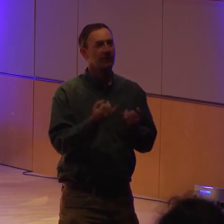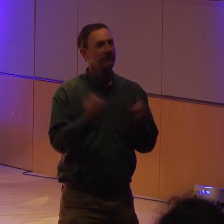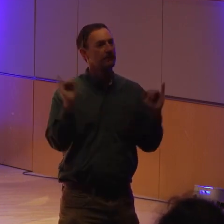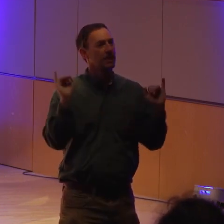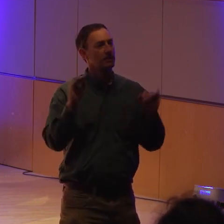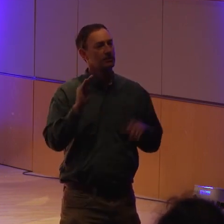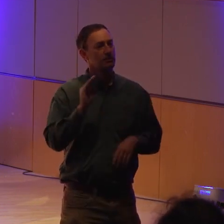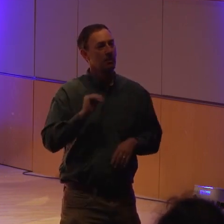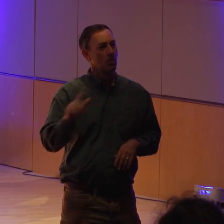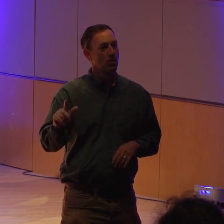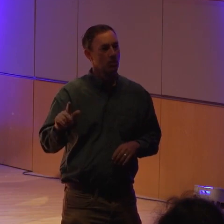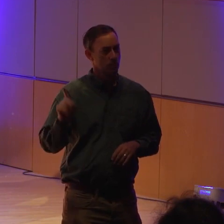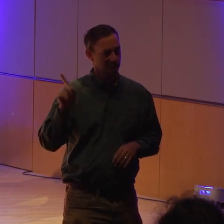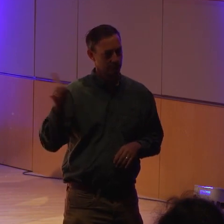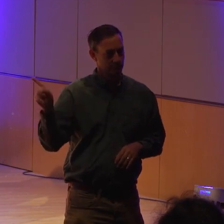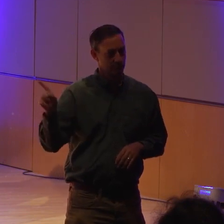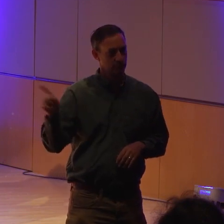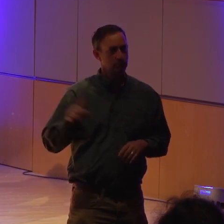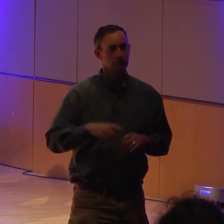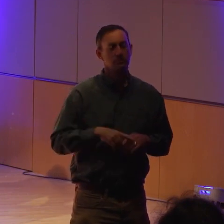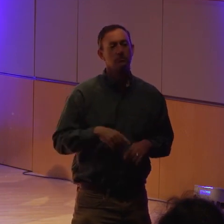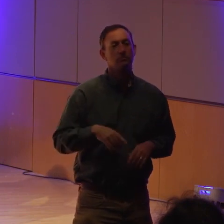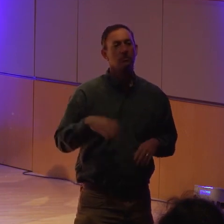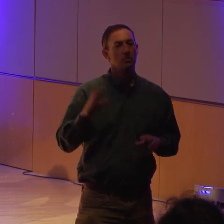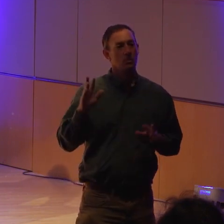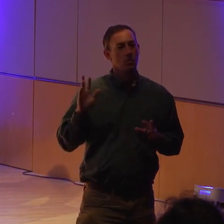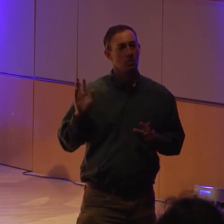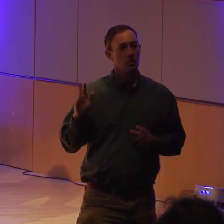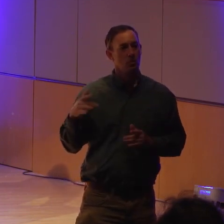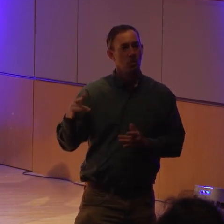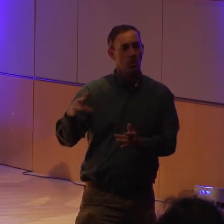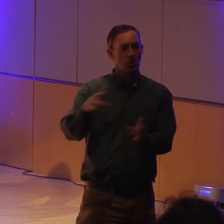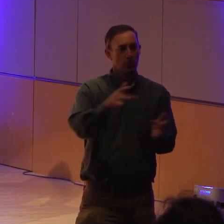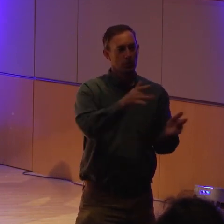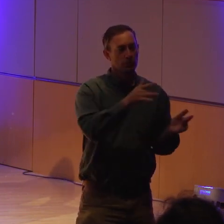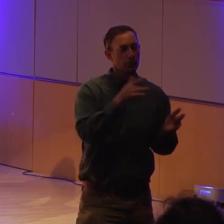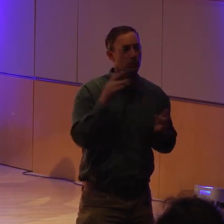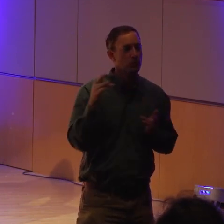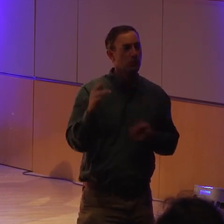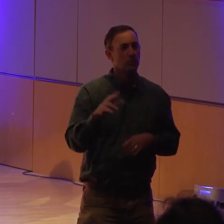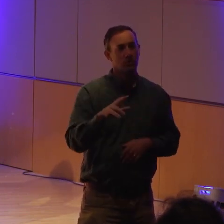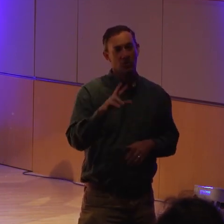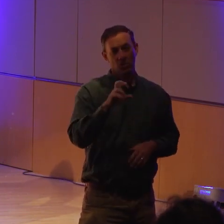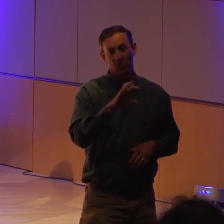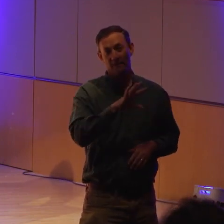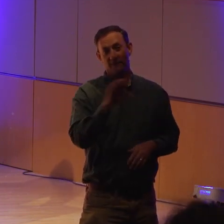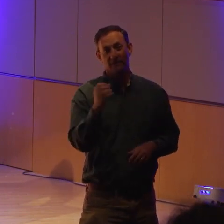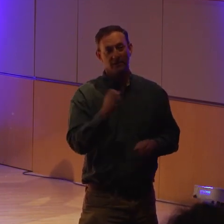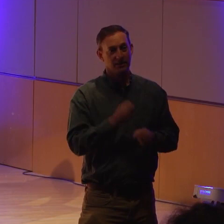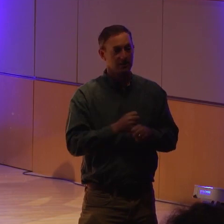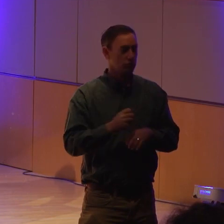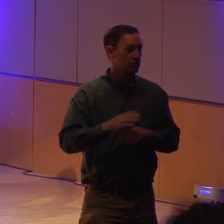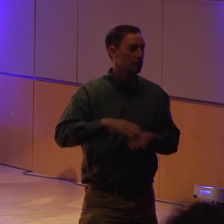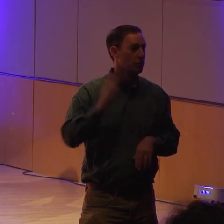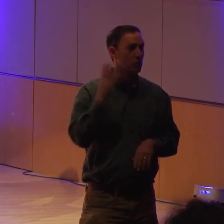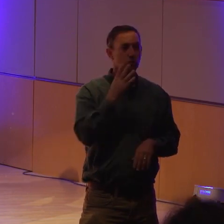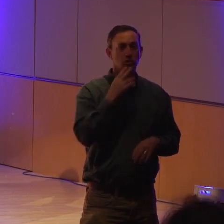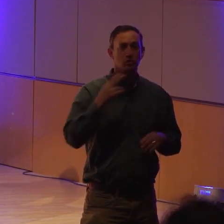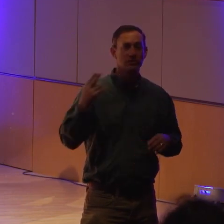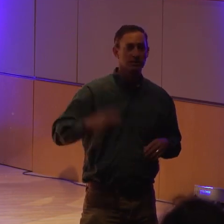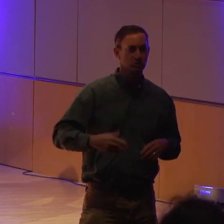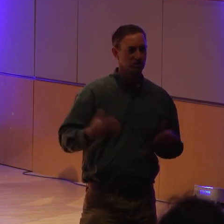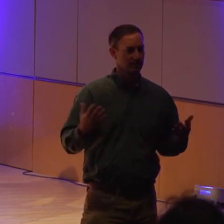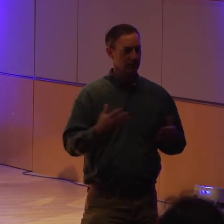Mall, a walk through 350 more years of Jewish history